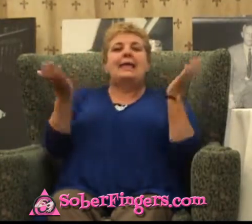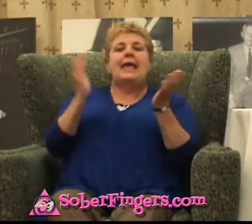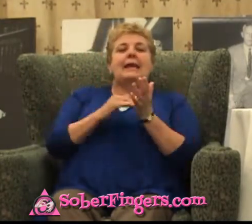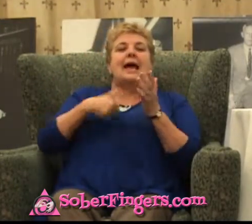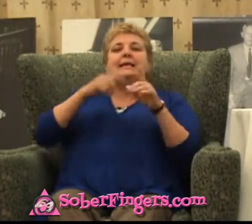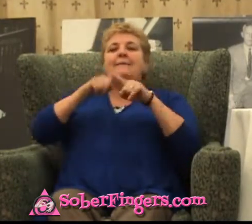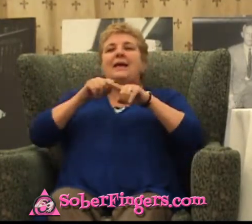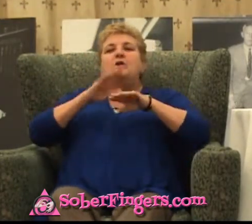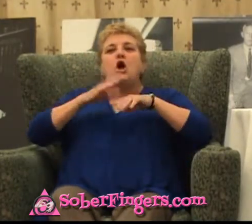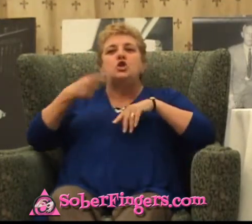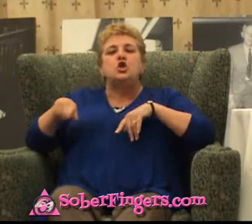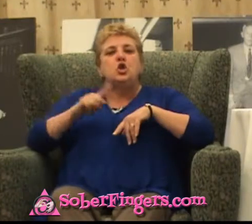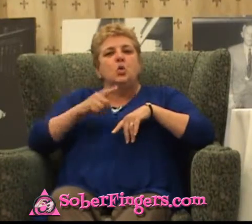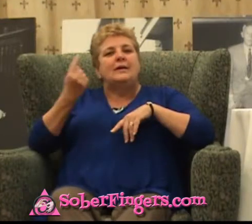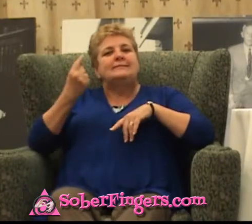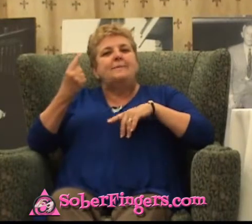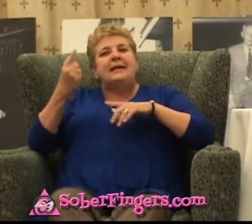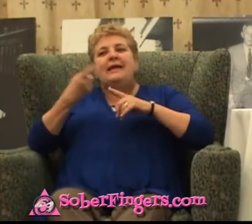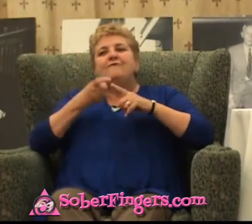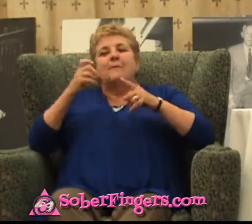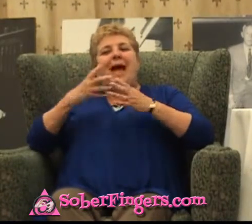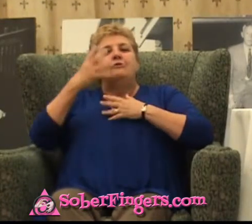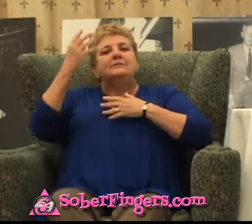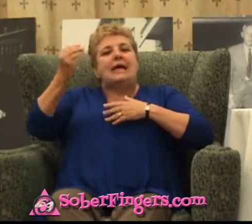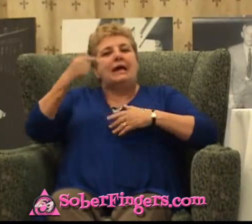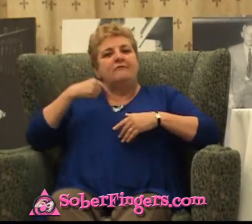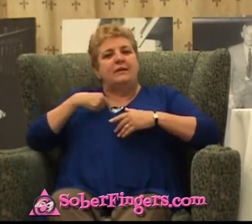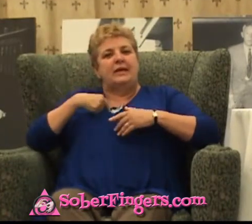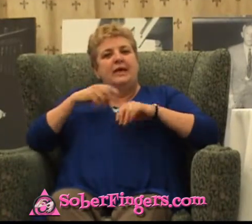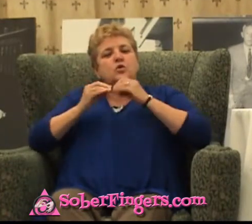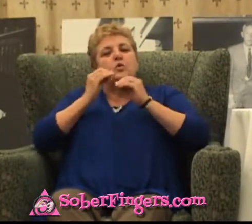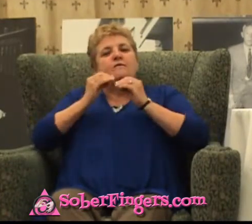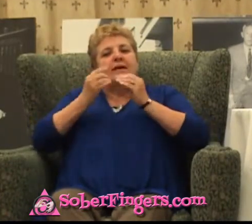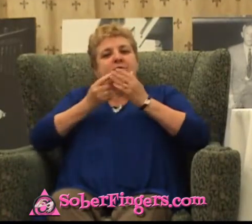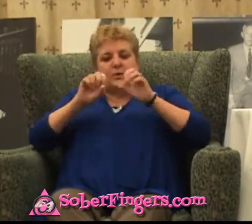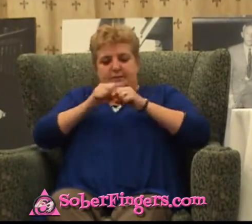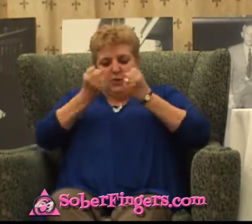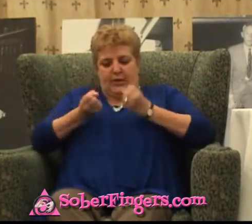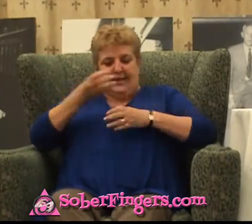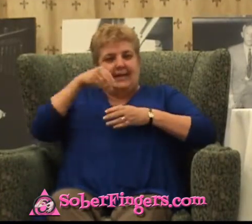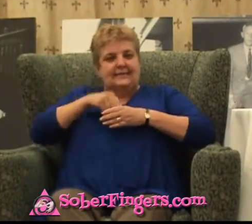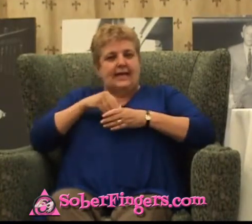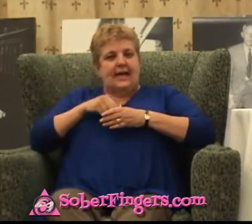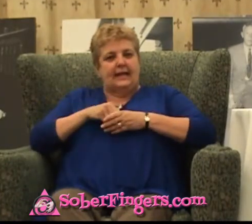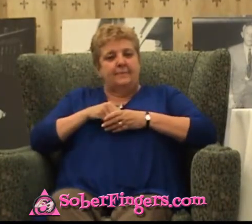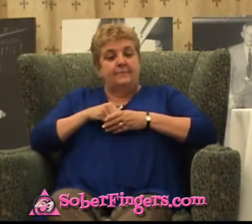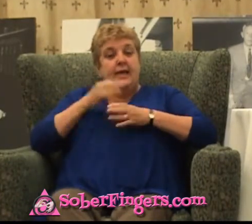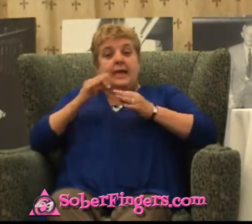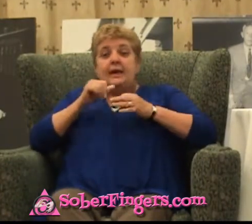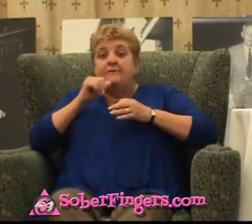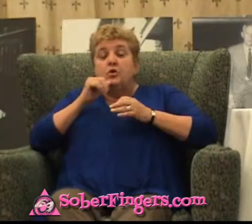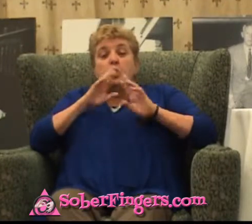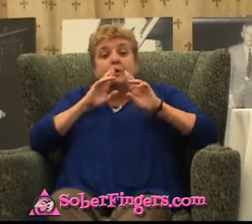from outside of me, to fix what is broken inside of me. And if you don't respond to my needs